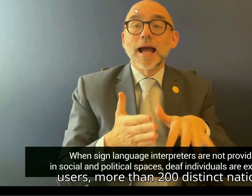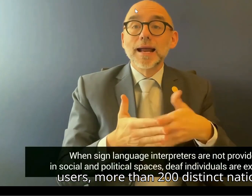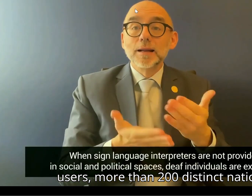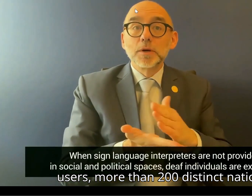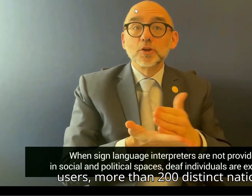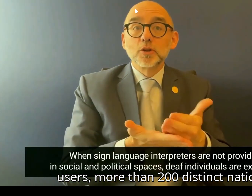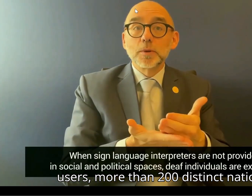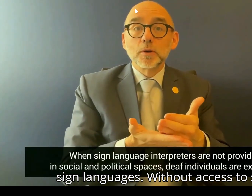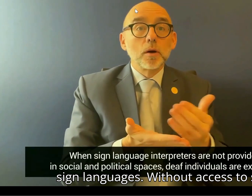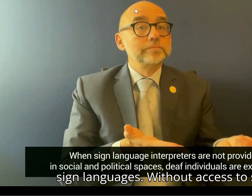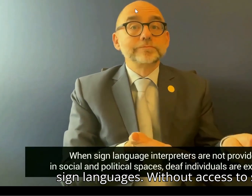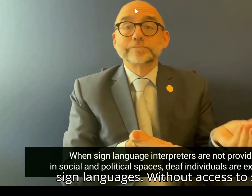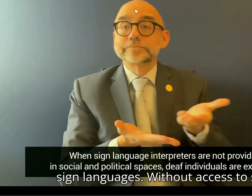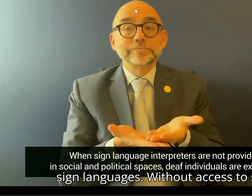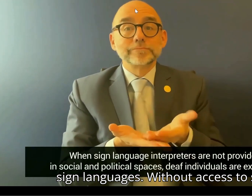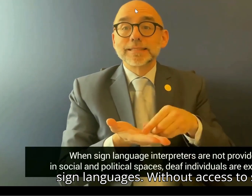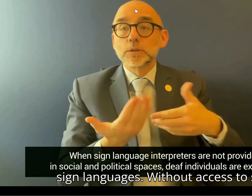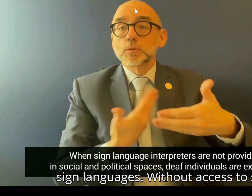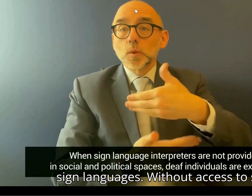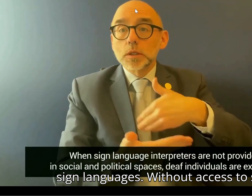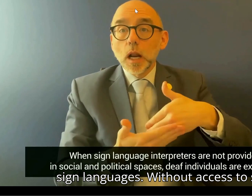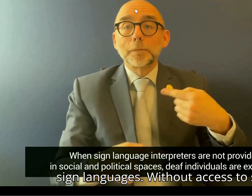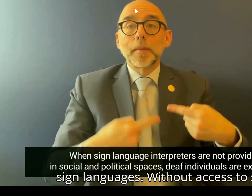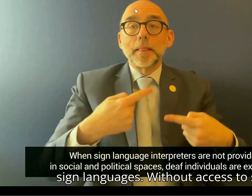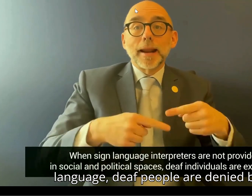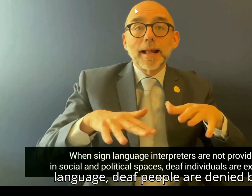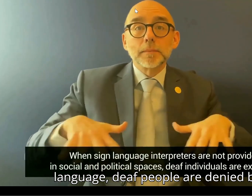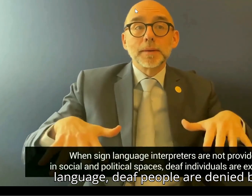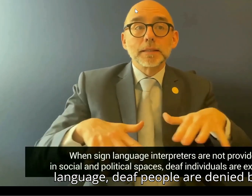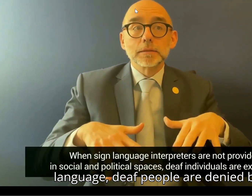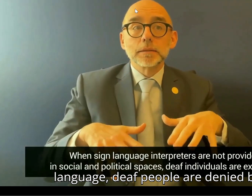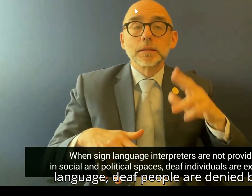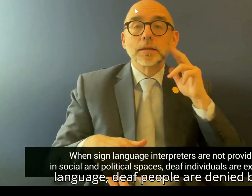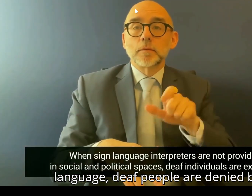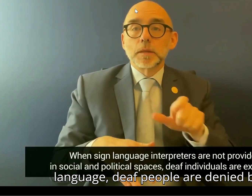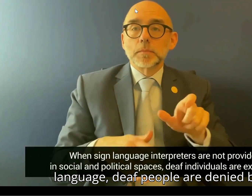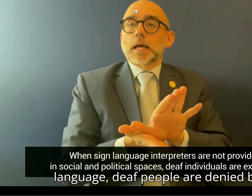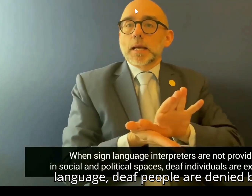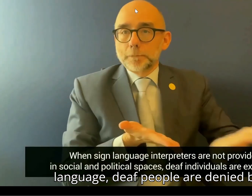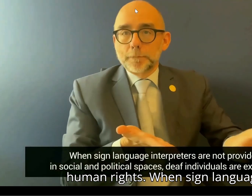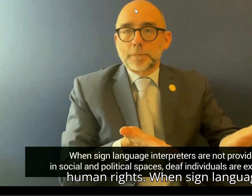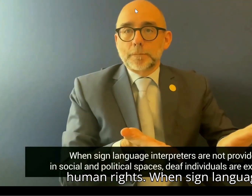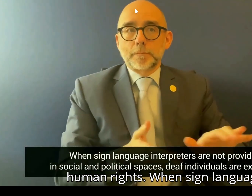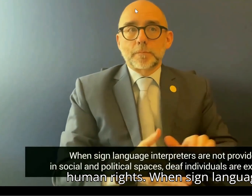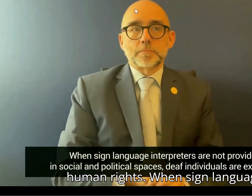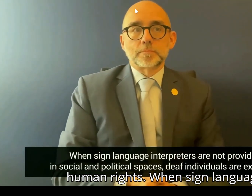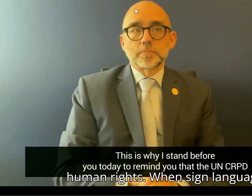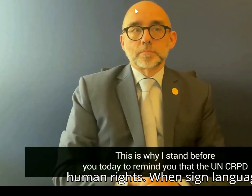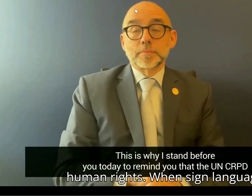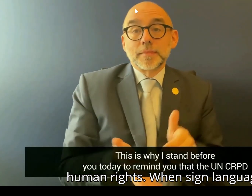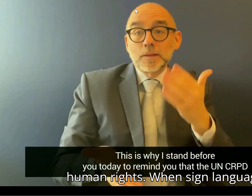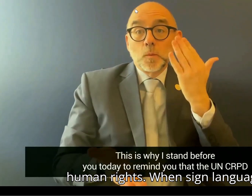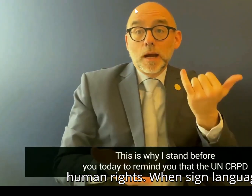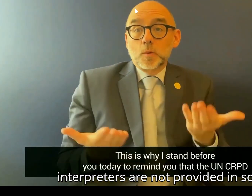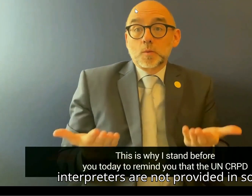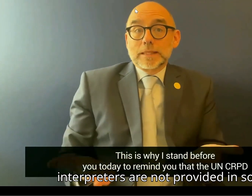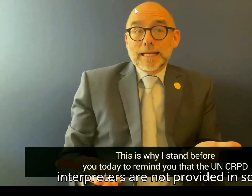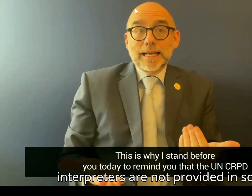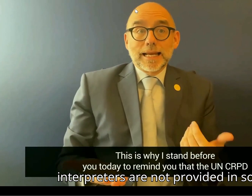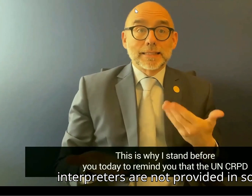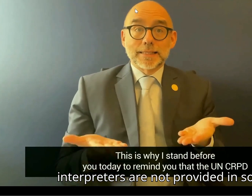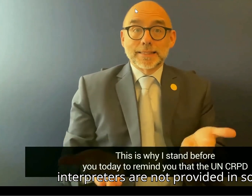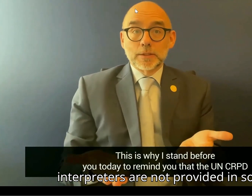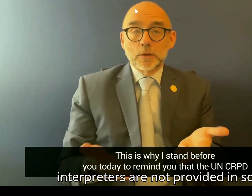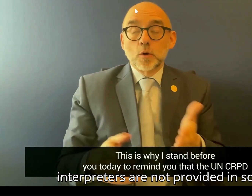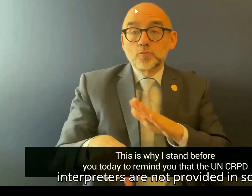200 distinct national sign languages. Without access to sign language, deaf people are denied basic human rights. When sign language interpreters